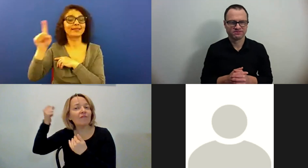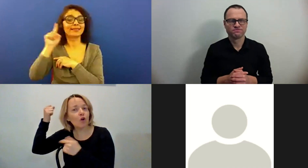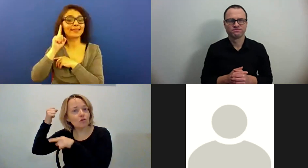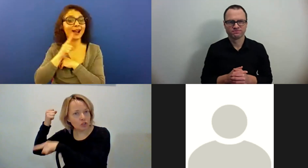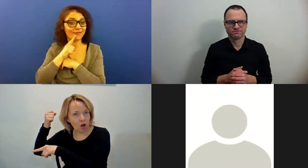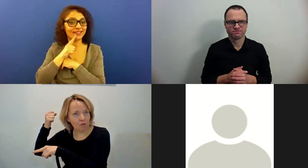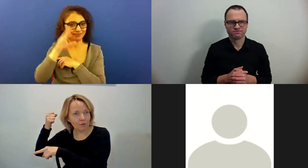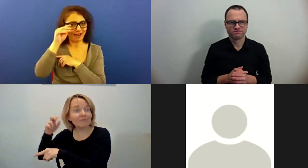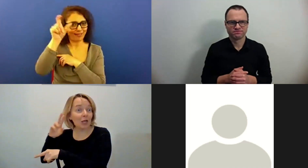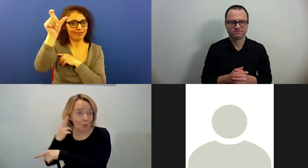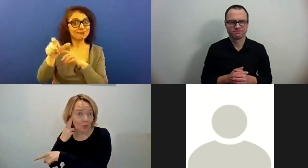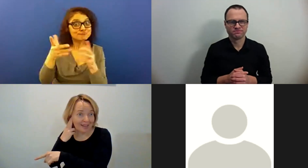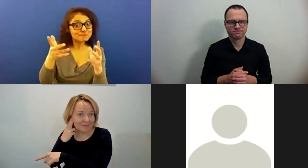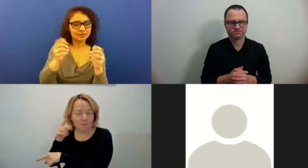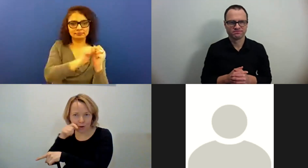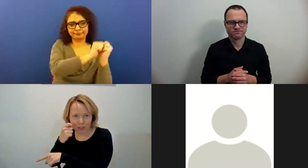She was invited